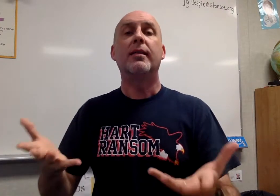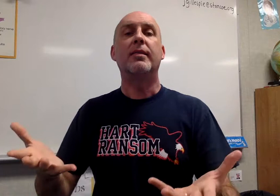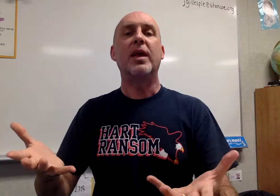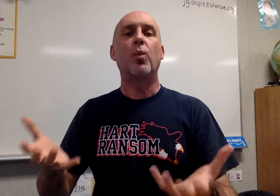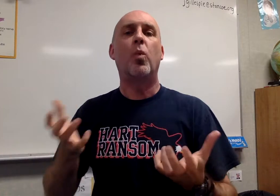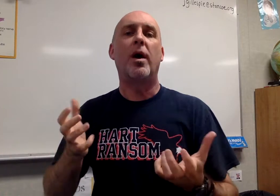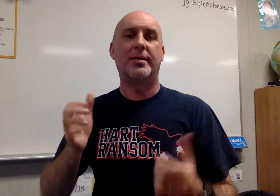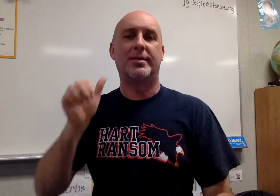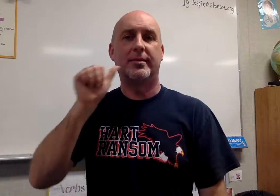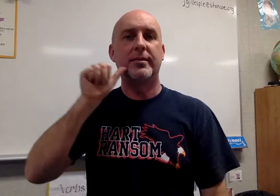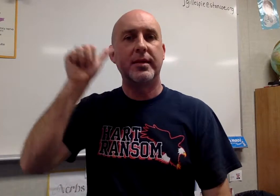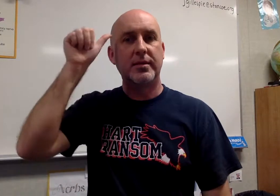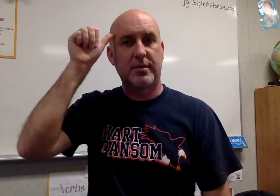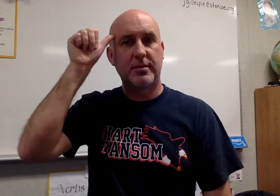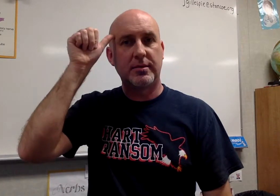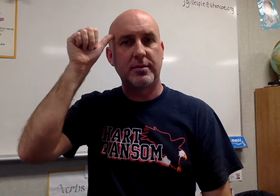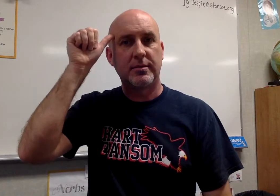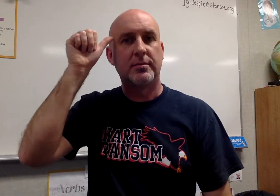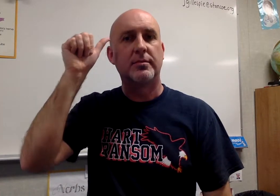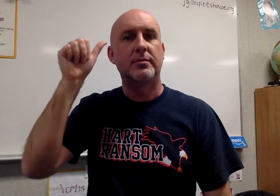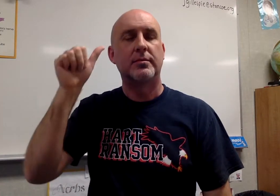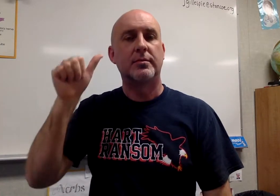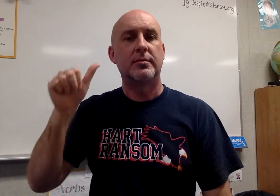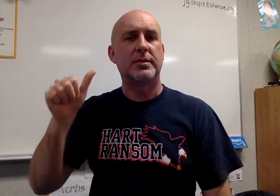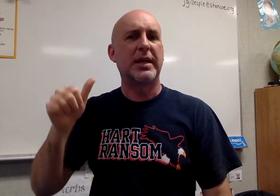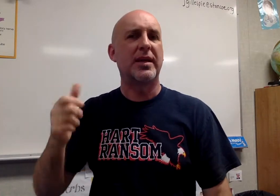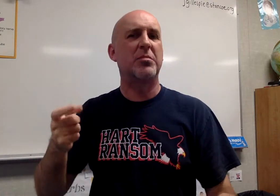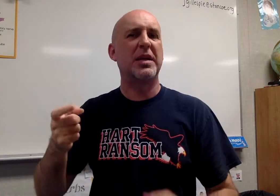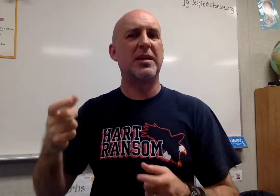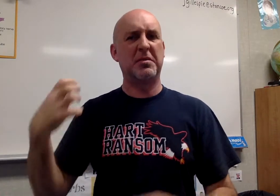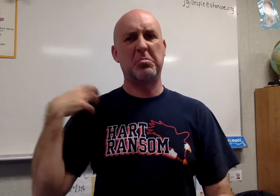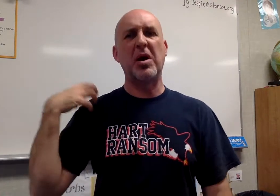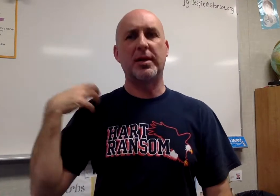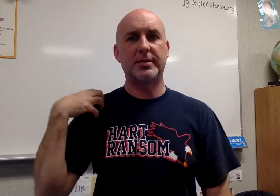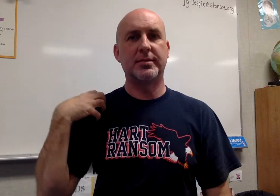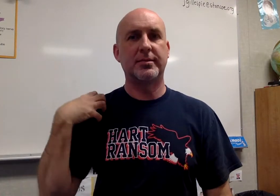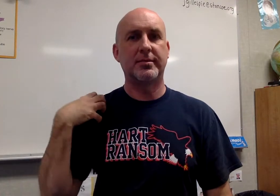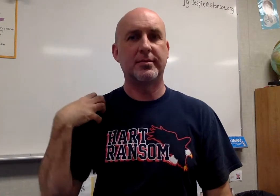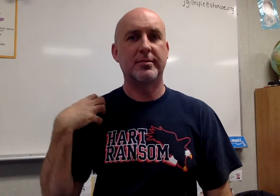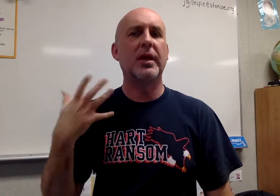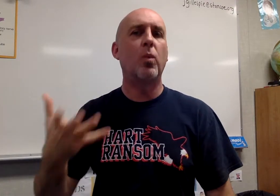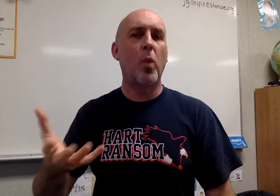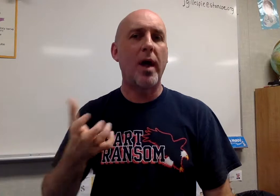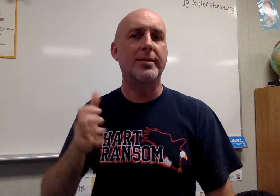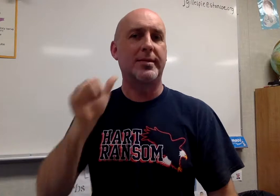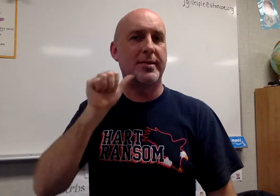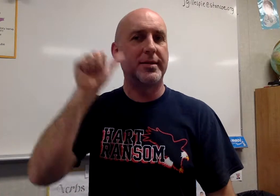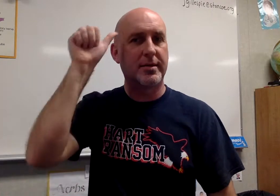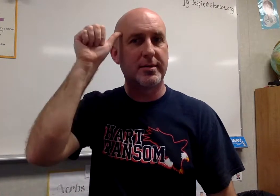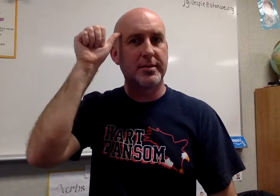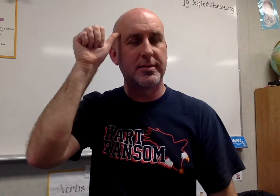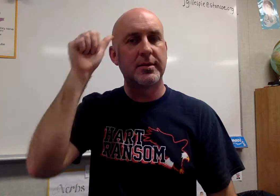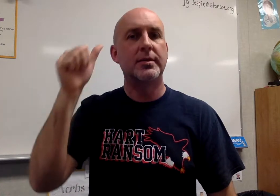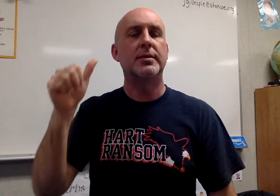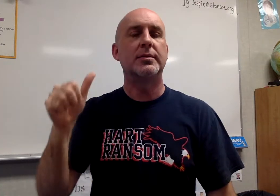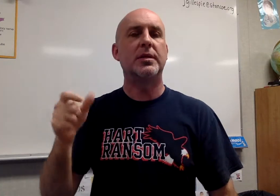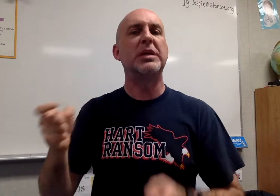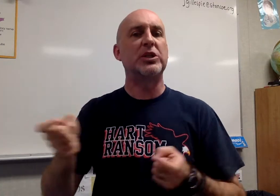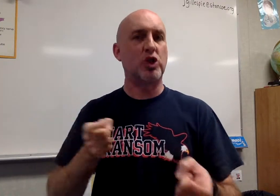they want the adults to kind of be the boss. They want the adults to be in